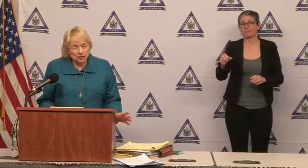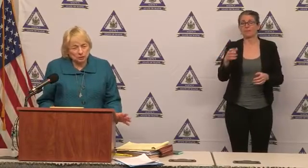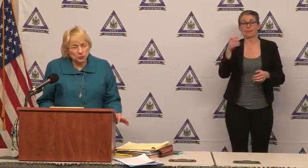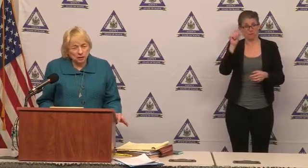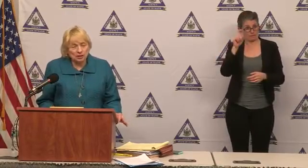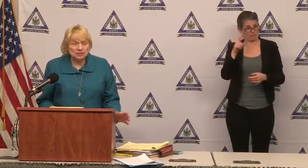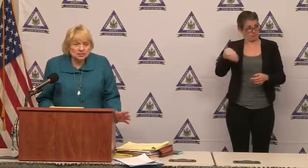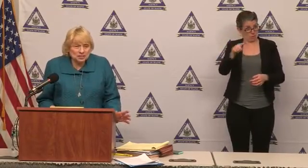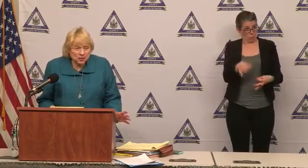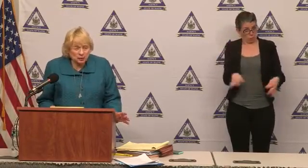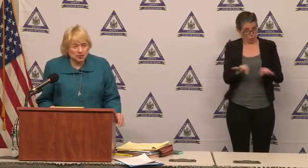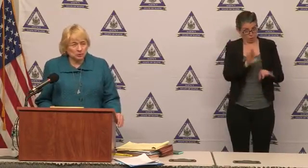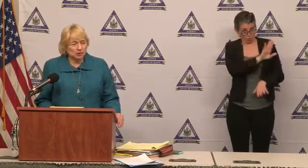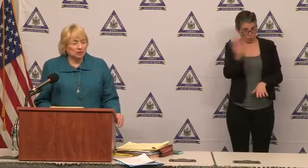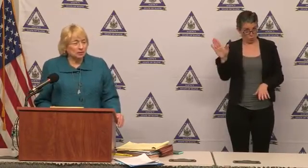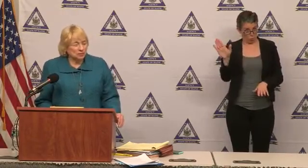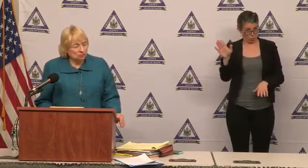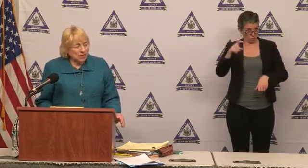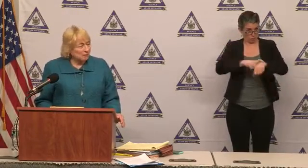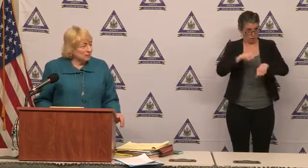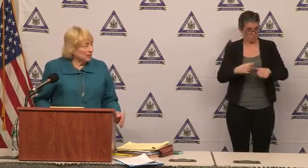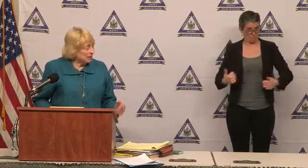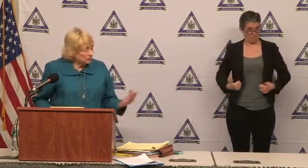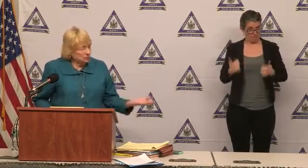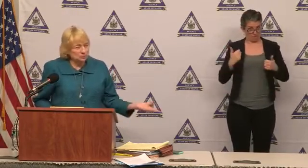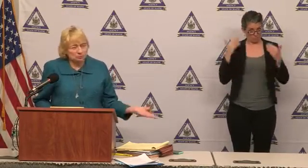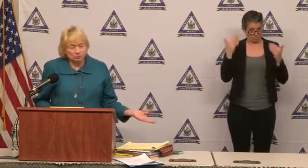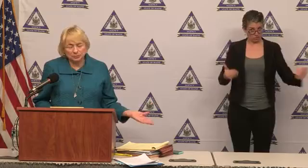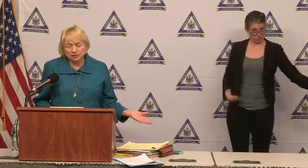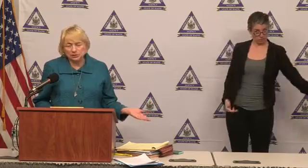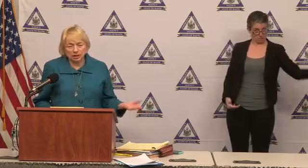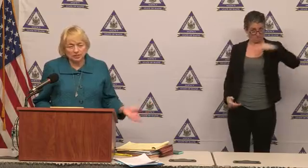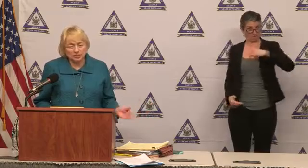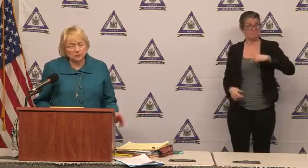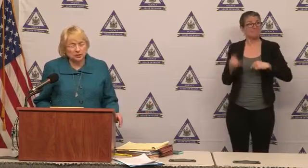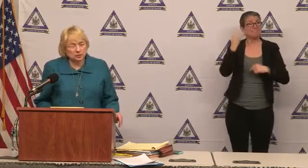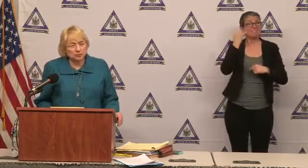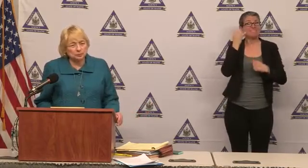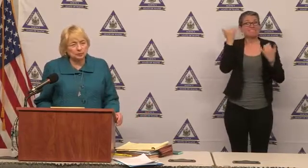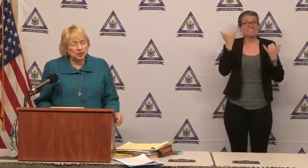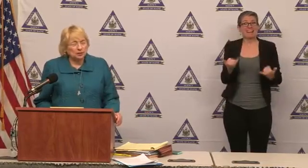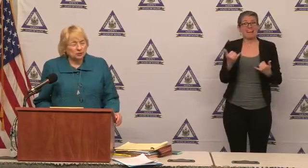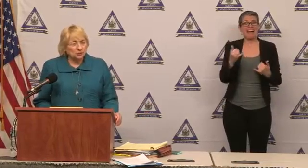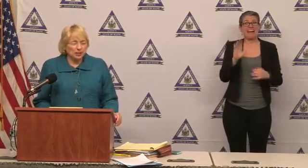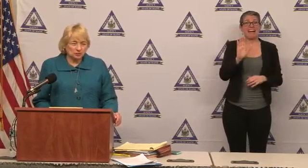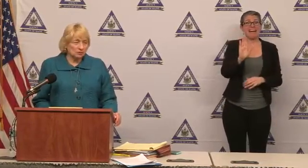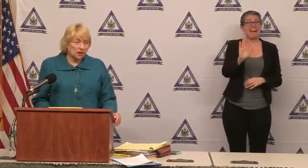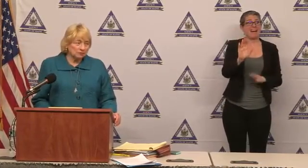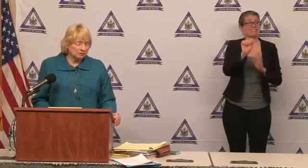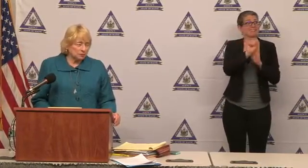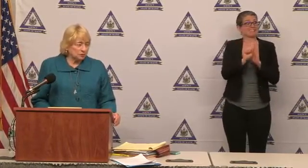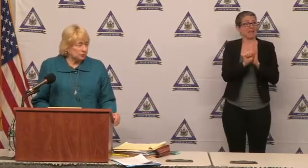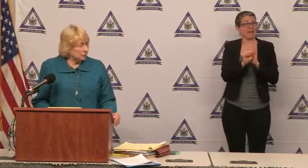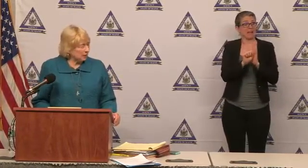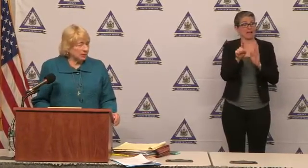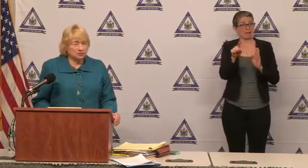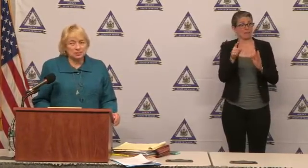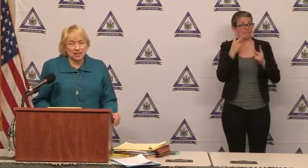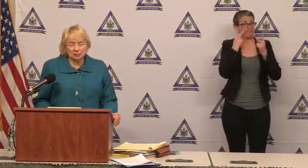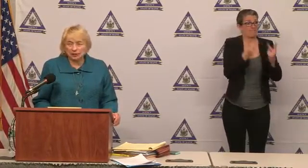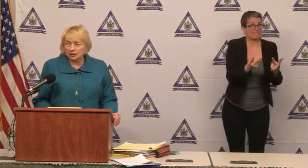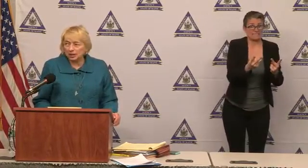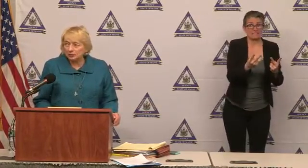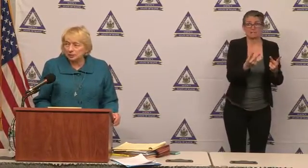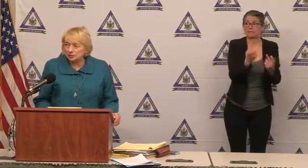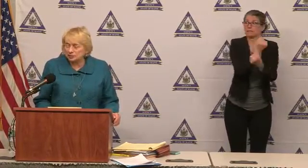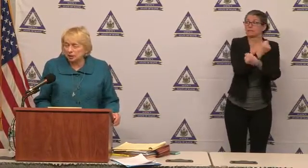safe where you are, stay where you are. Travel inevitably means contact with other people. You can't drive from Florida to Maine without